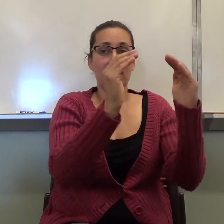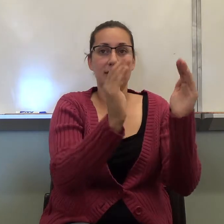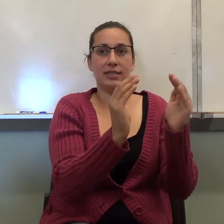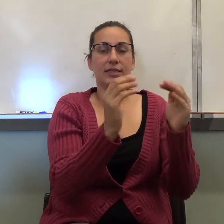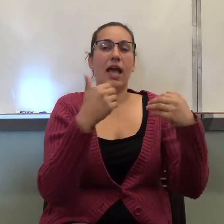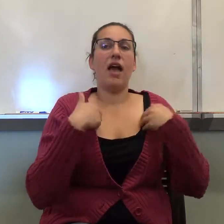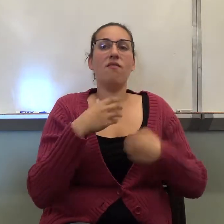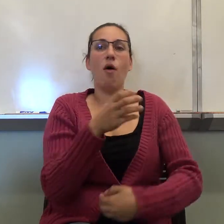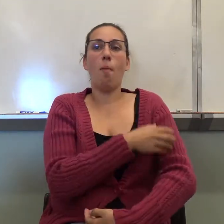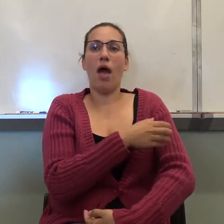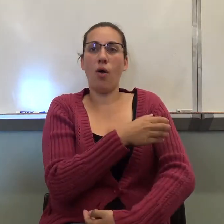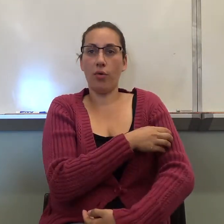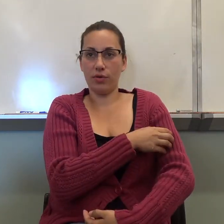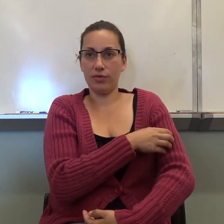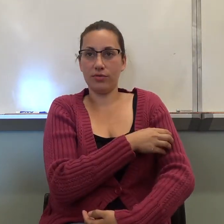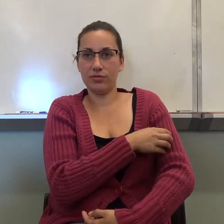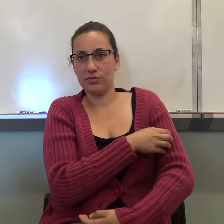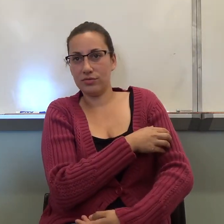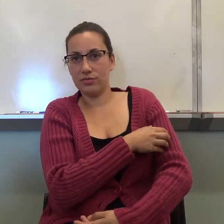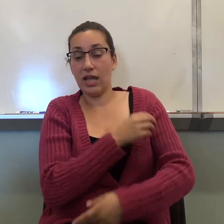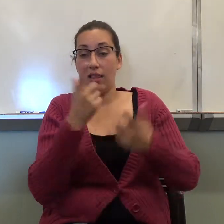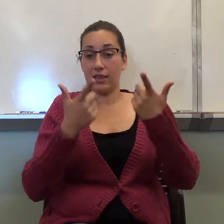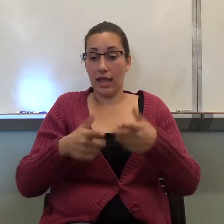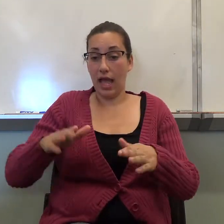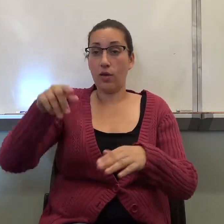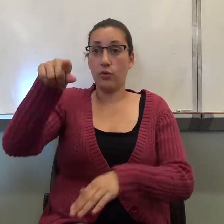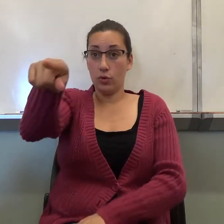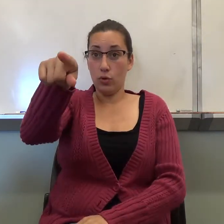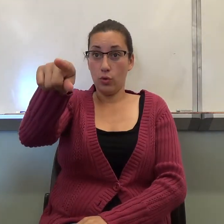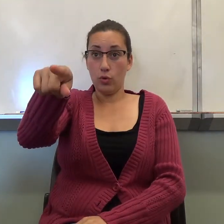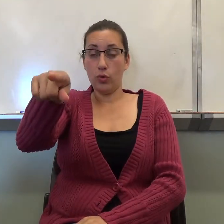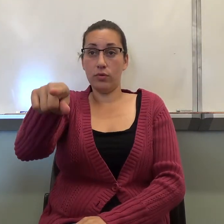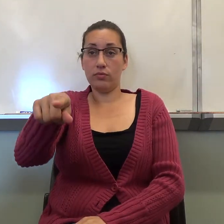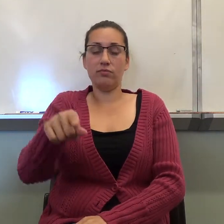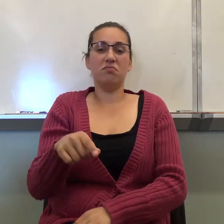know, they allow you, the user, to say, do this first. Yeah.